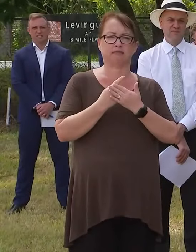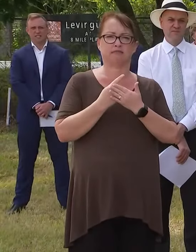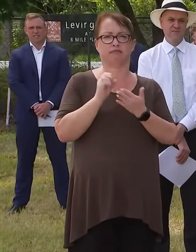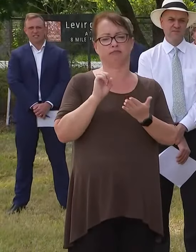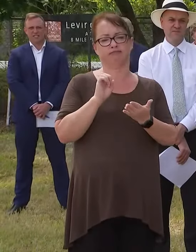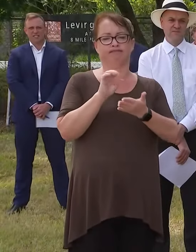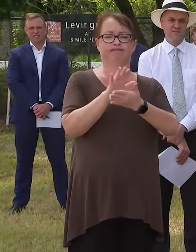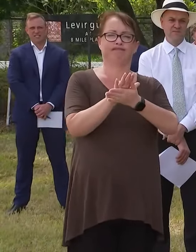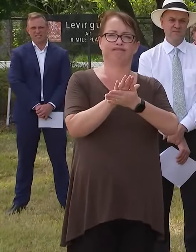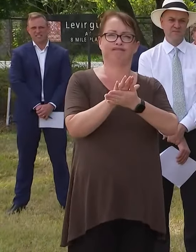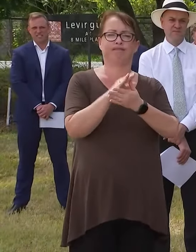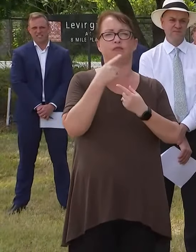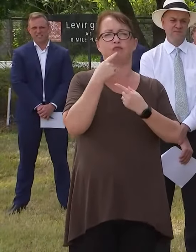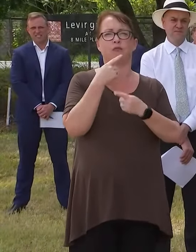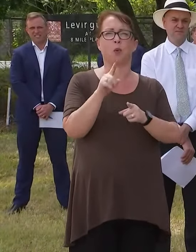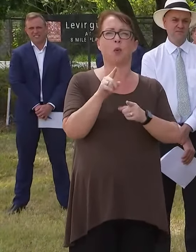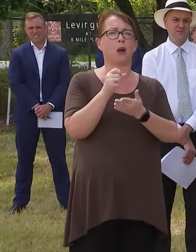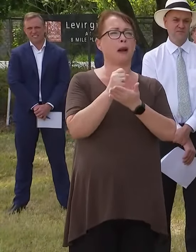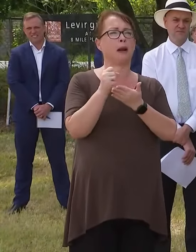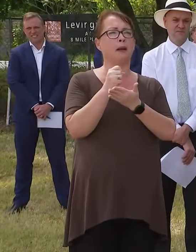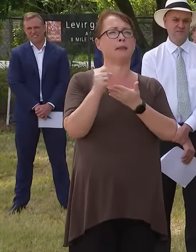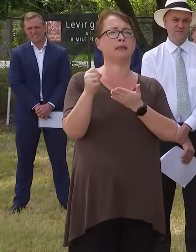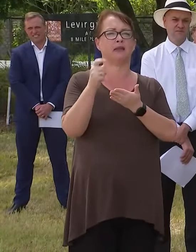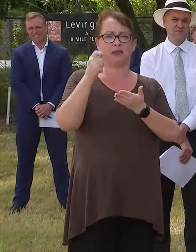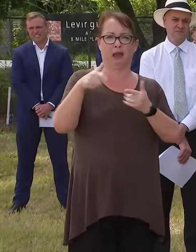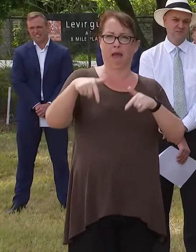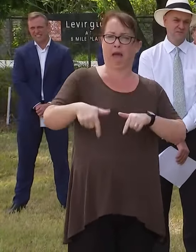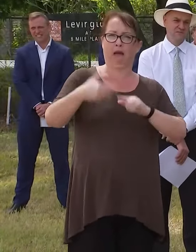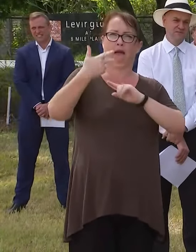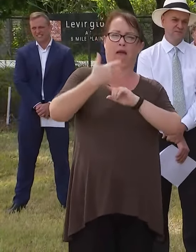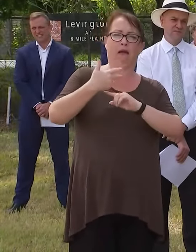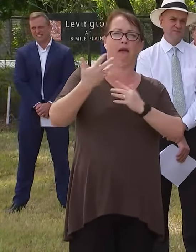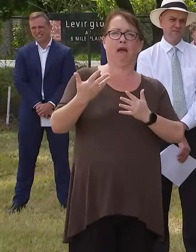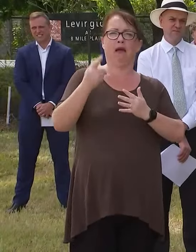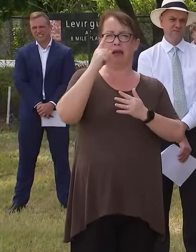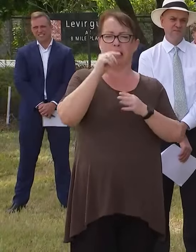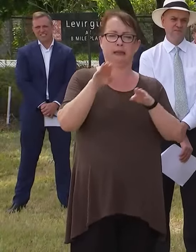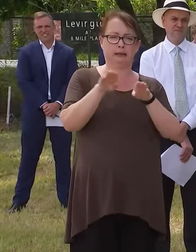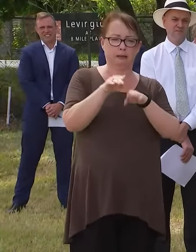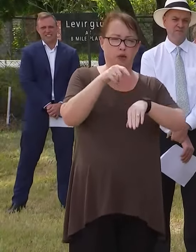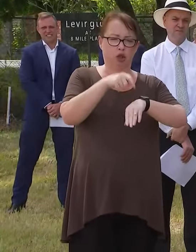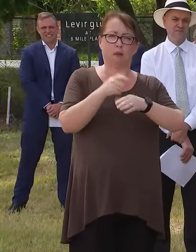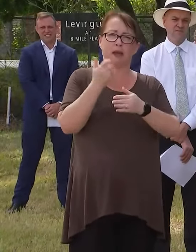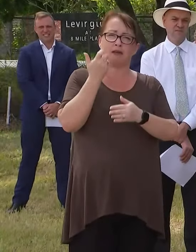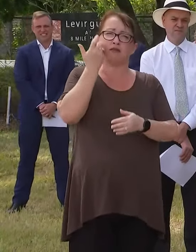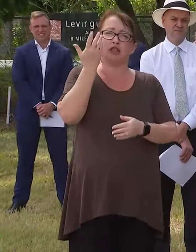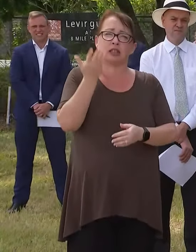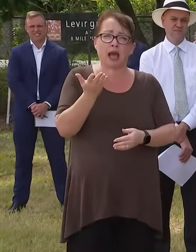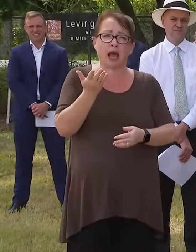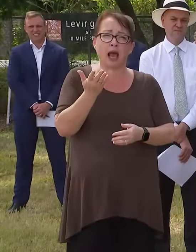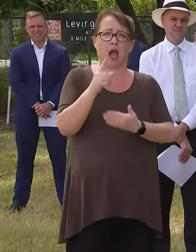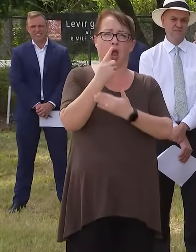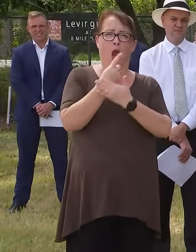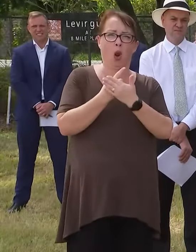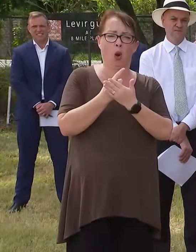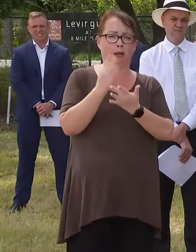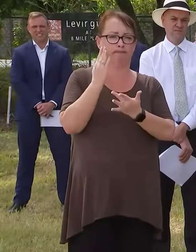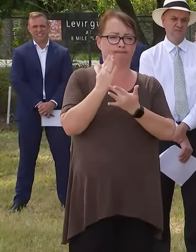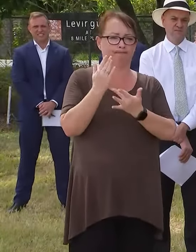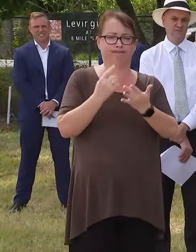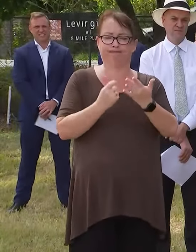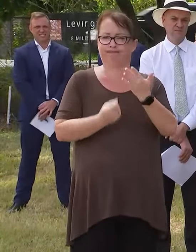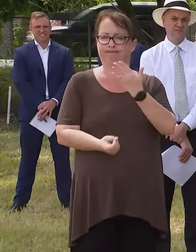numbers up and report them at a consistent time every day, unless there is something out of the